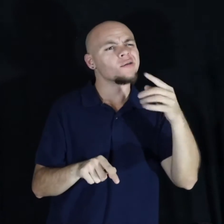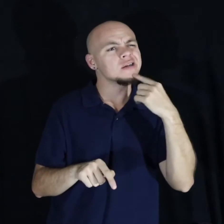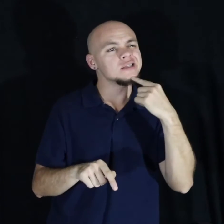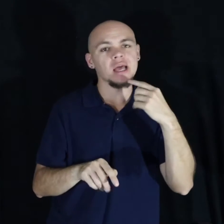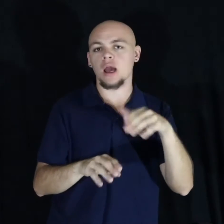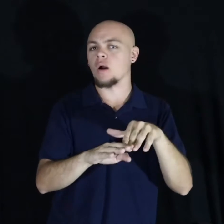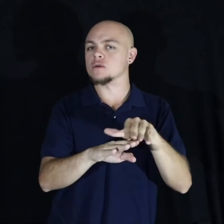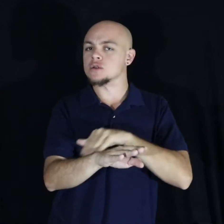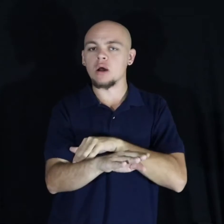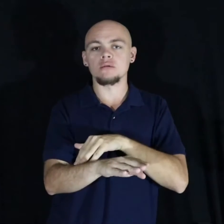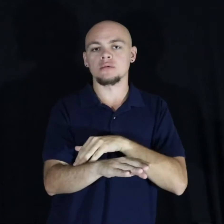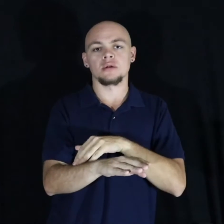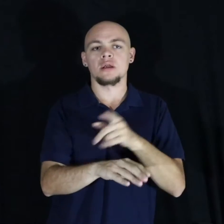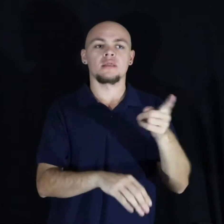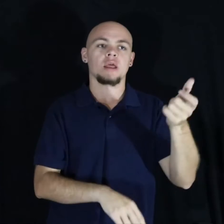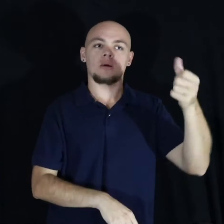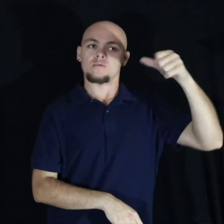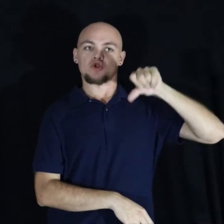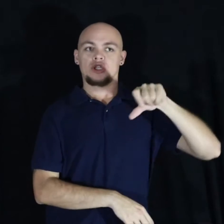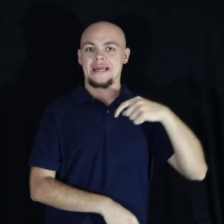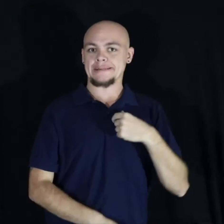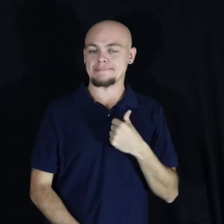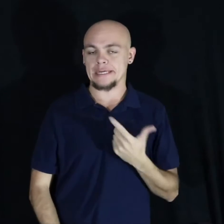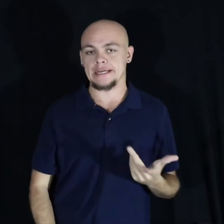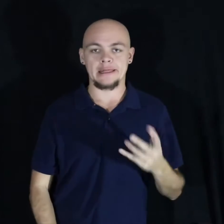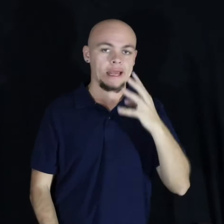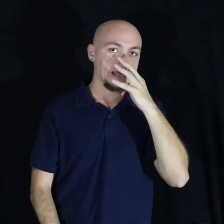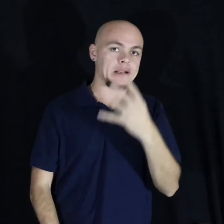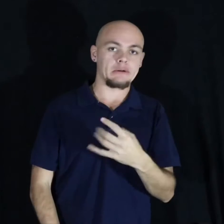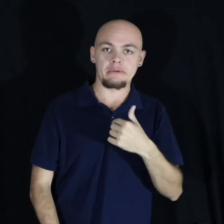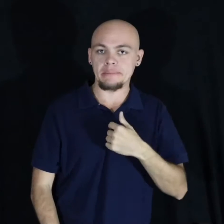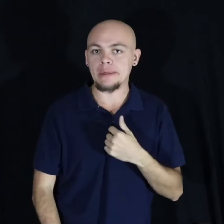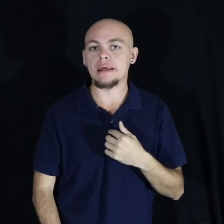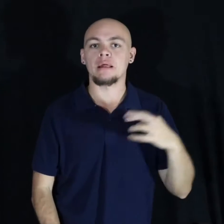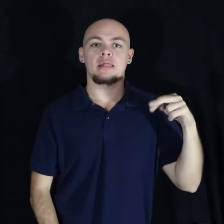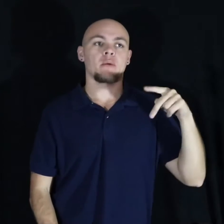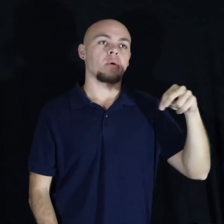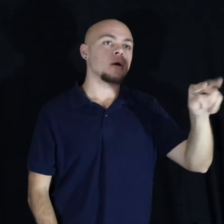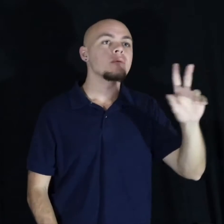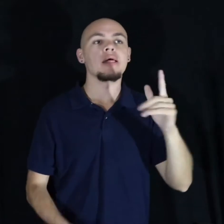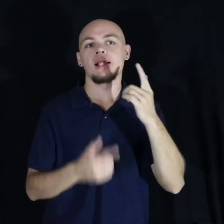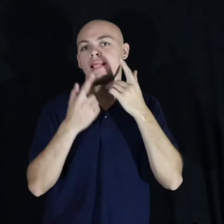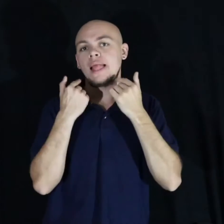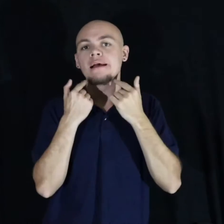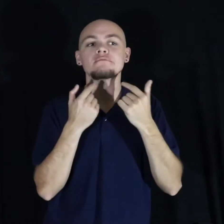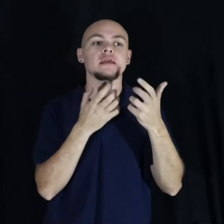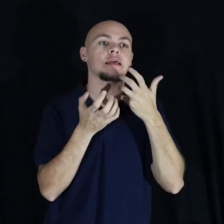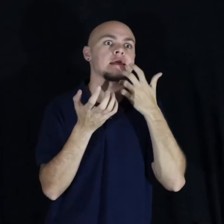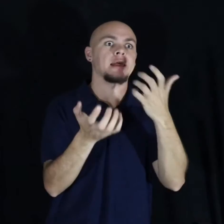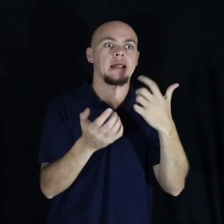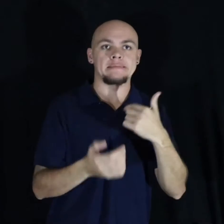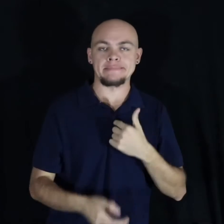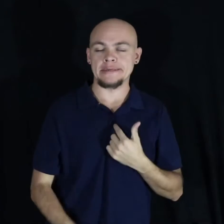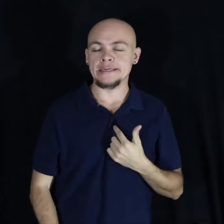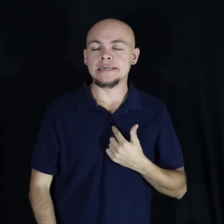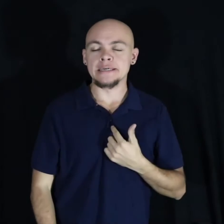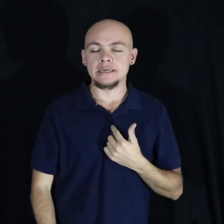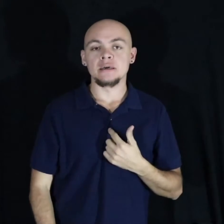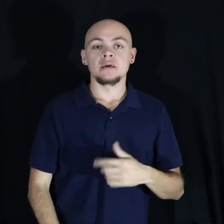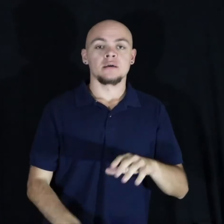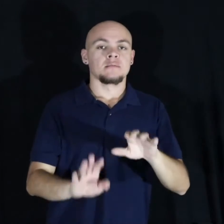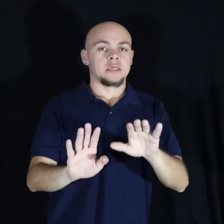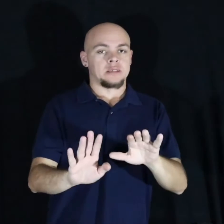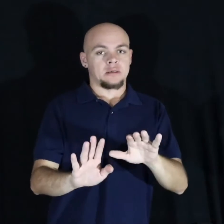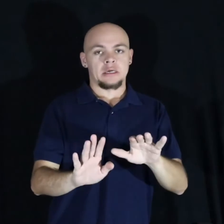slower, so they ultimately rejected me. They ignored me, walked away, laughed, or yelled at me. But without a doubt, what was